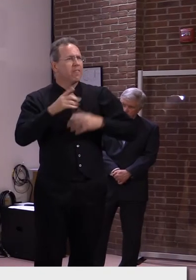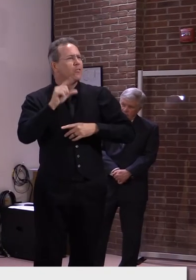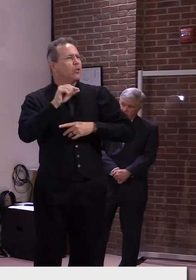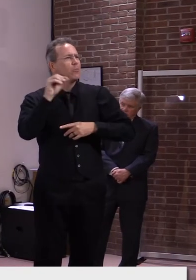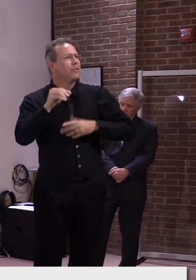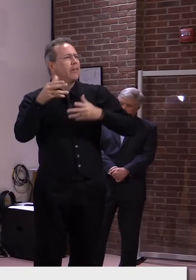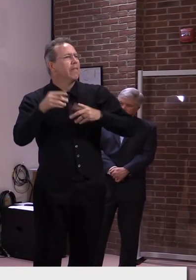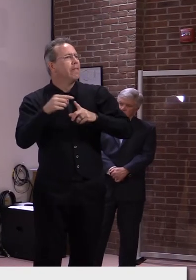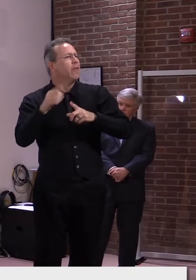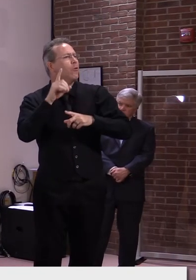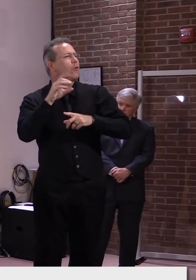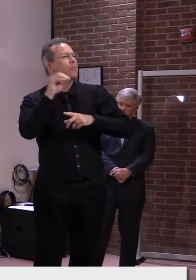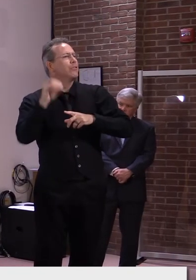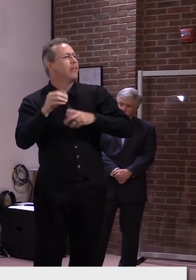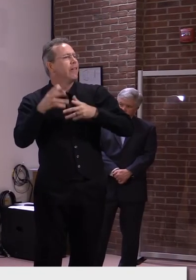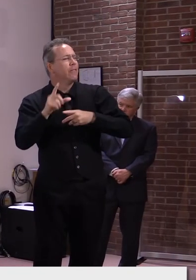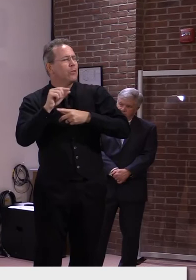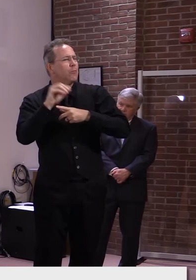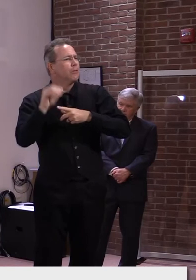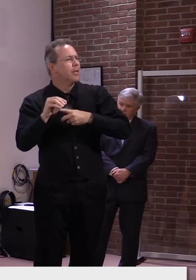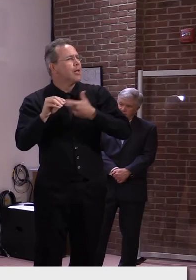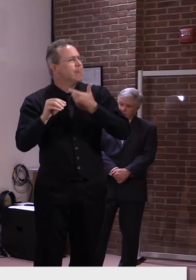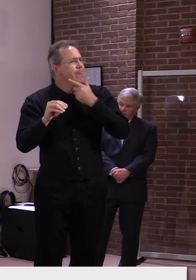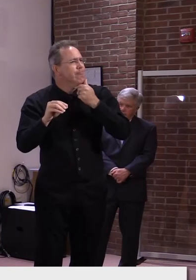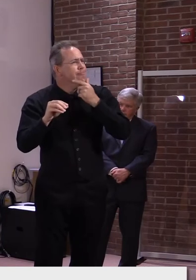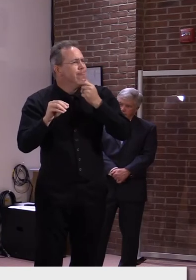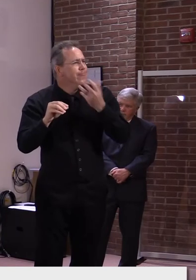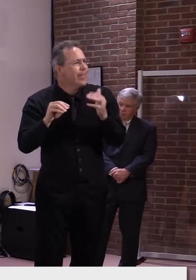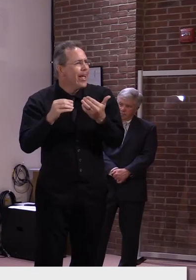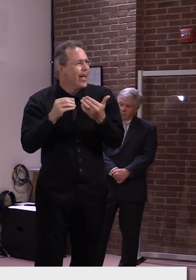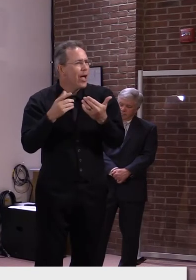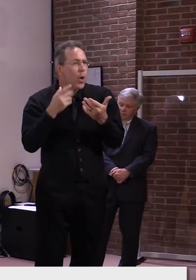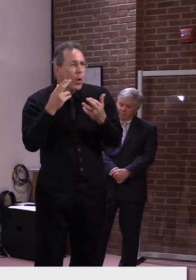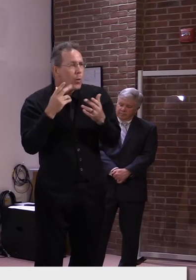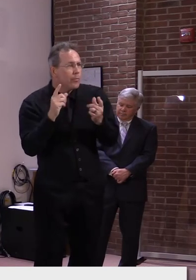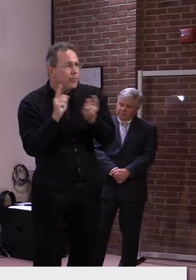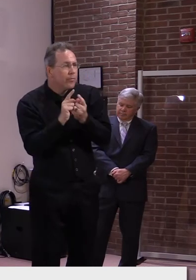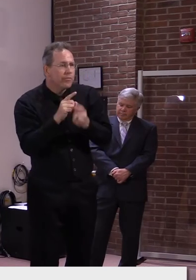is expanded with another emergency authorization.